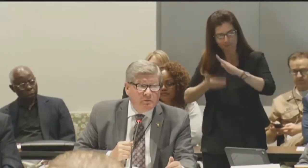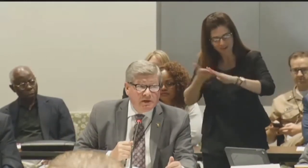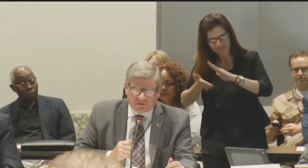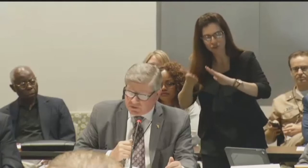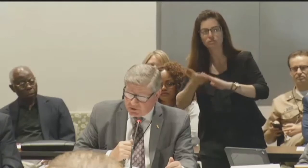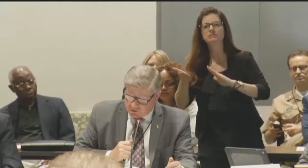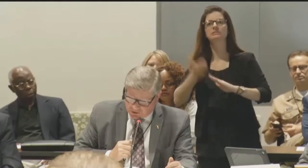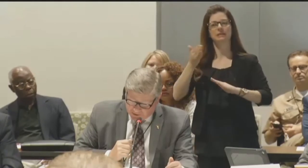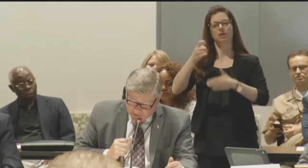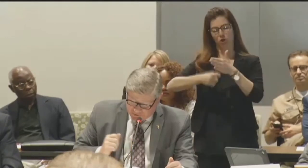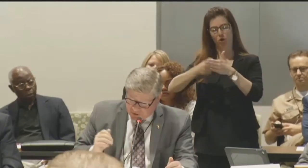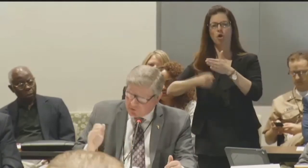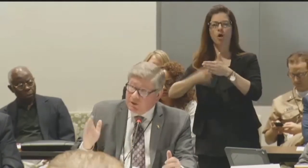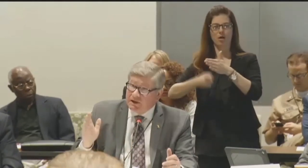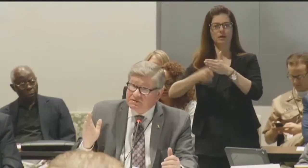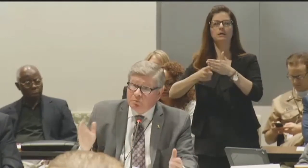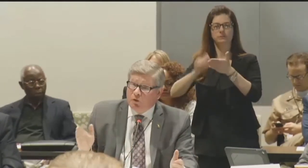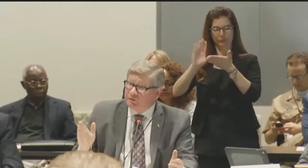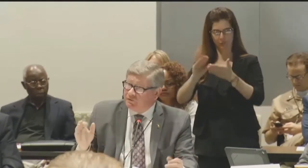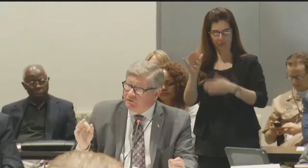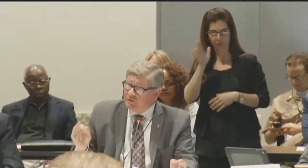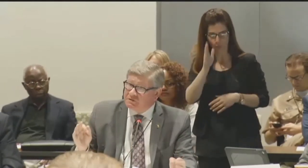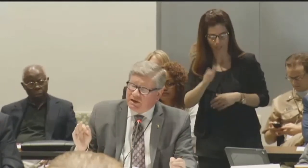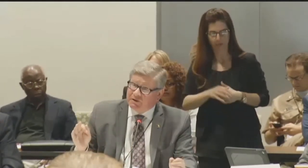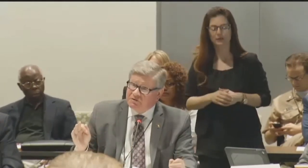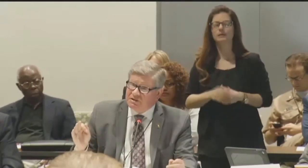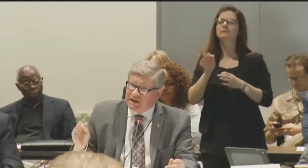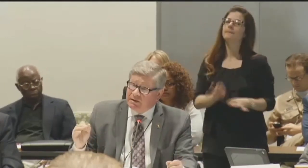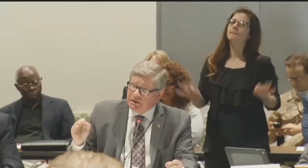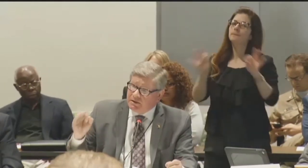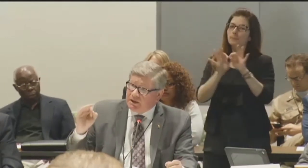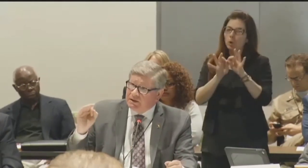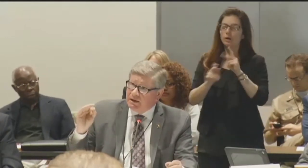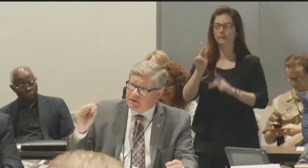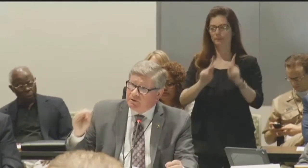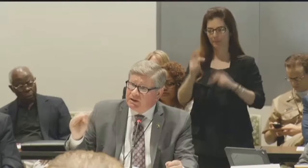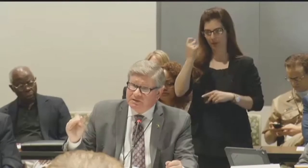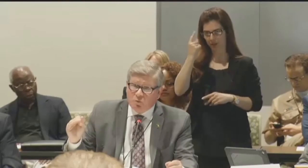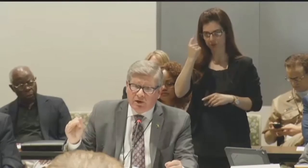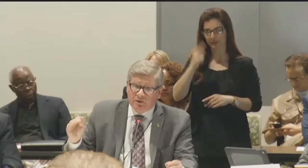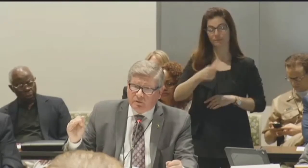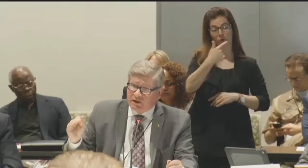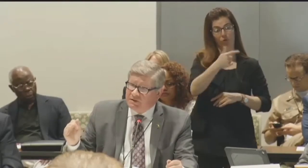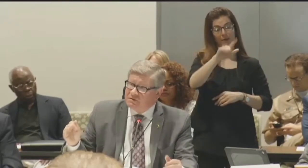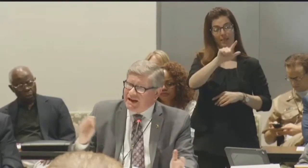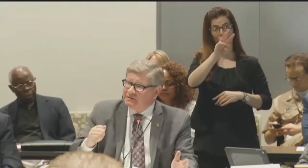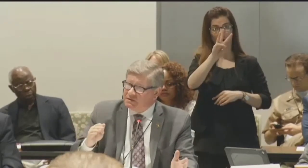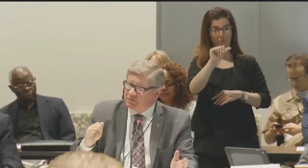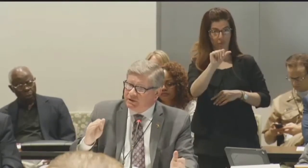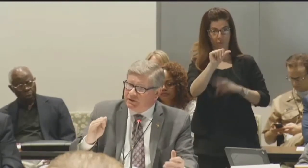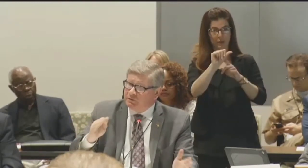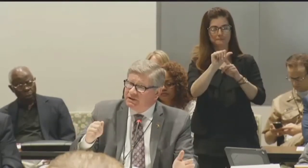that GLEWA has enjoyed. So it's important for folks to understand that the Great Lakes Water Authority is